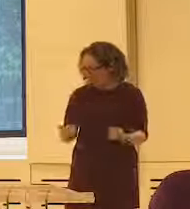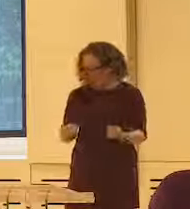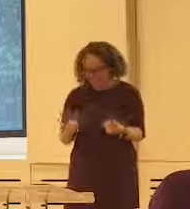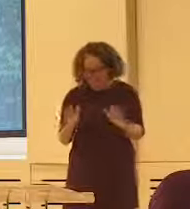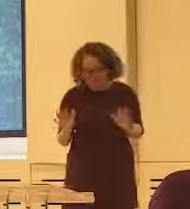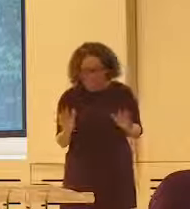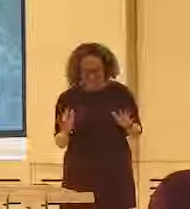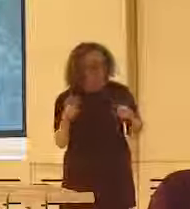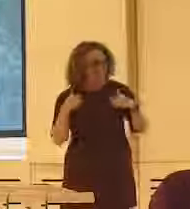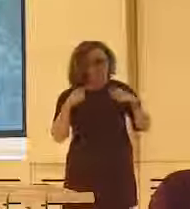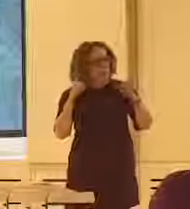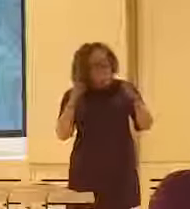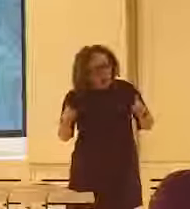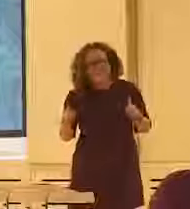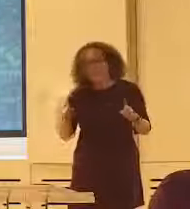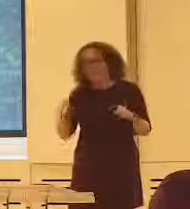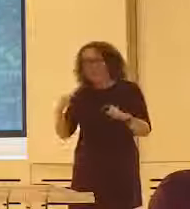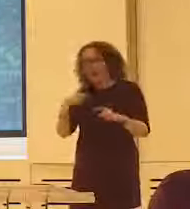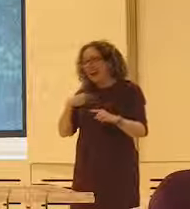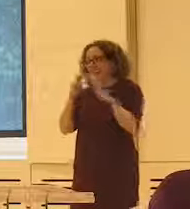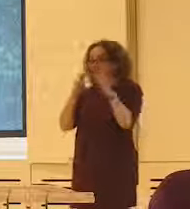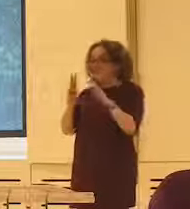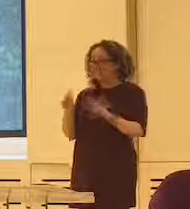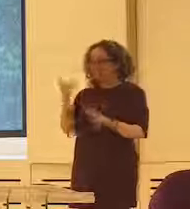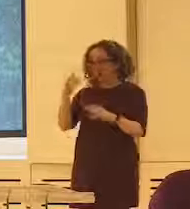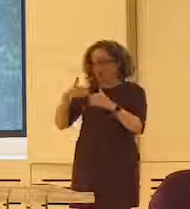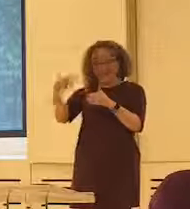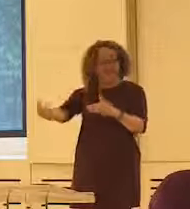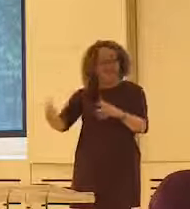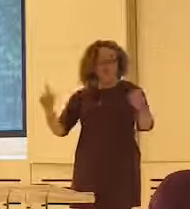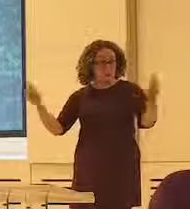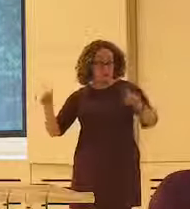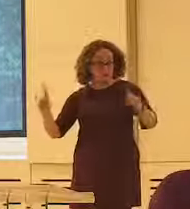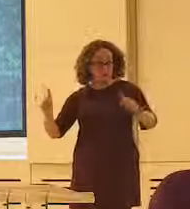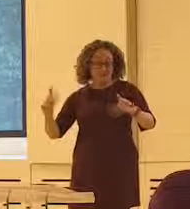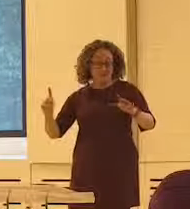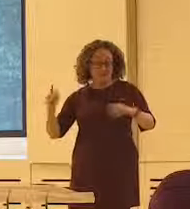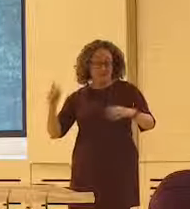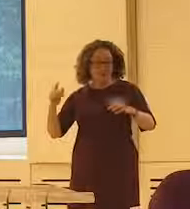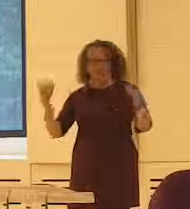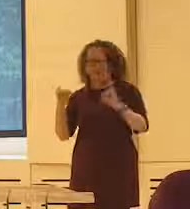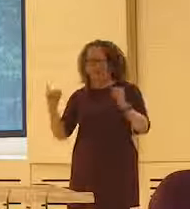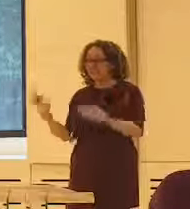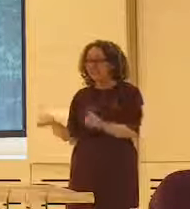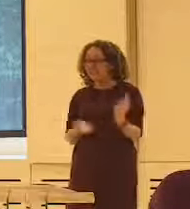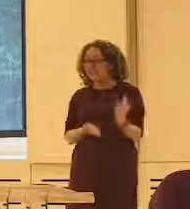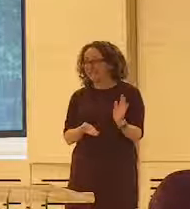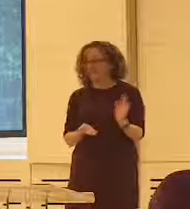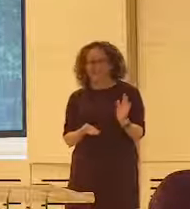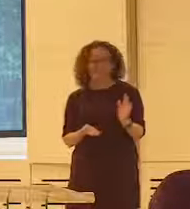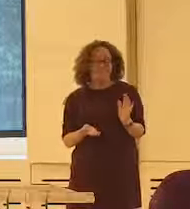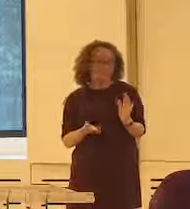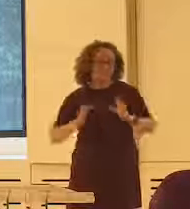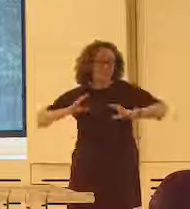I work, so some people might think I'm working for Sign Health, but the priority that I see is